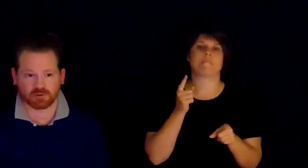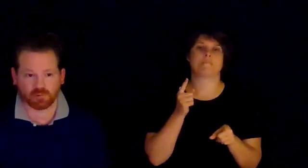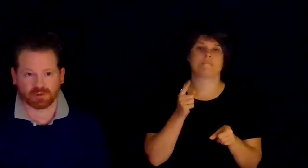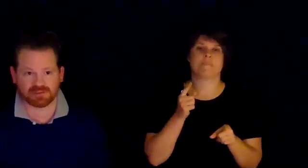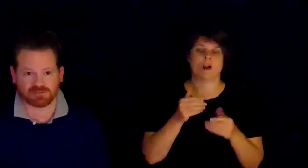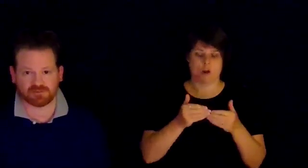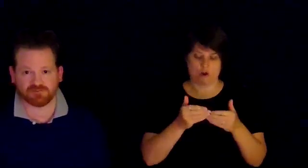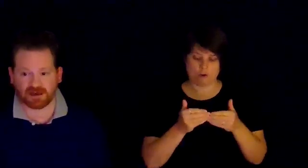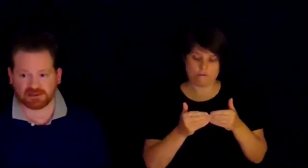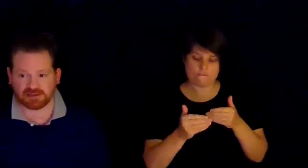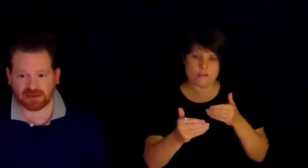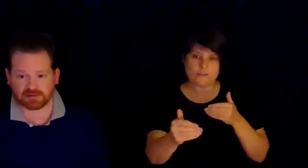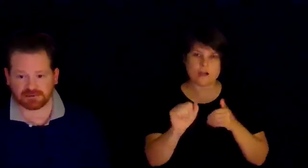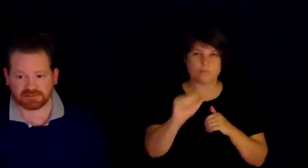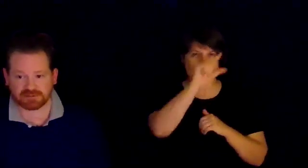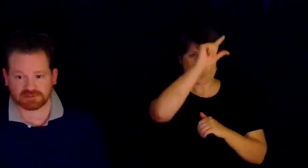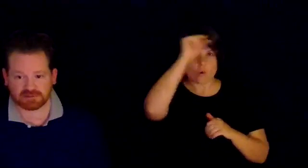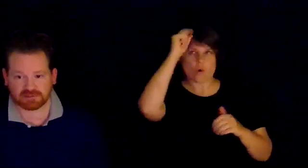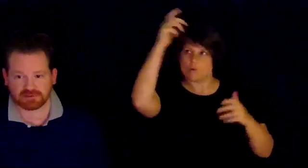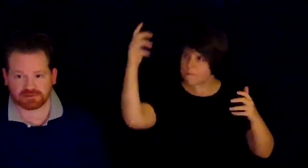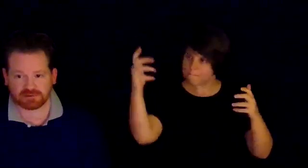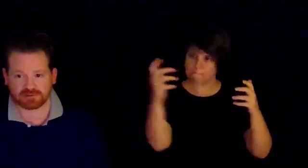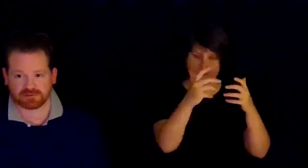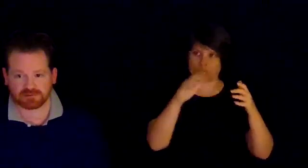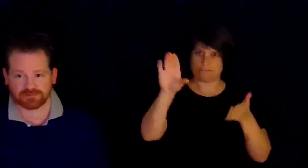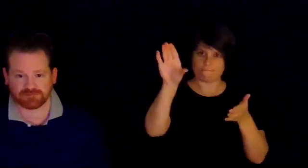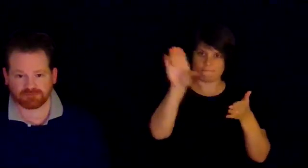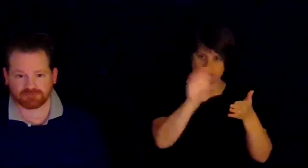goals with the different funding categories.